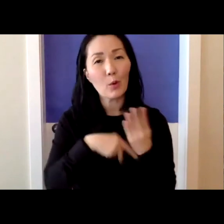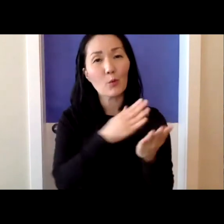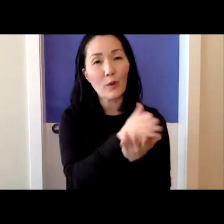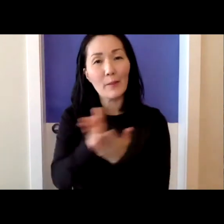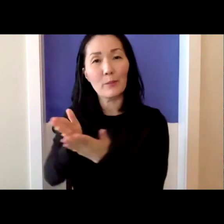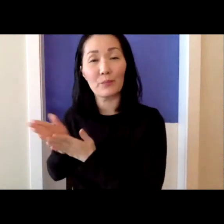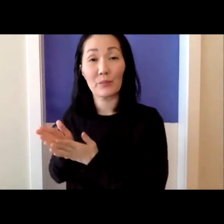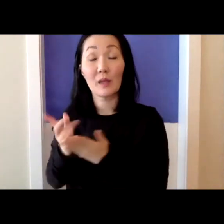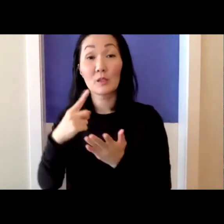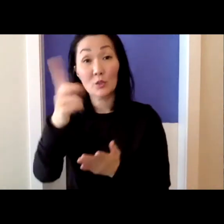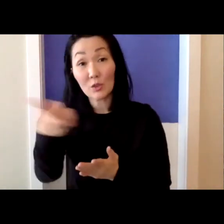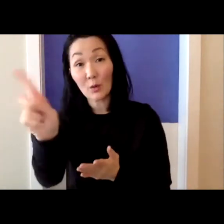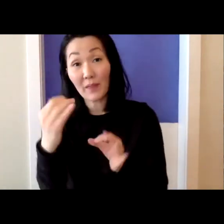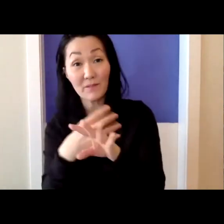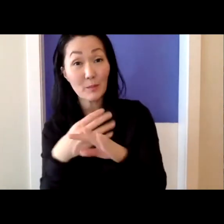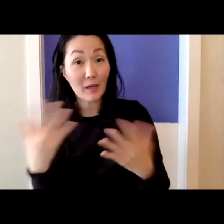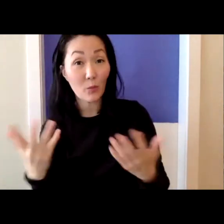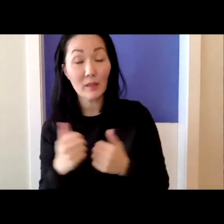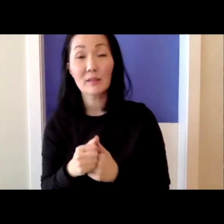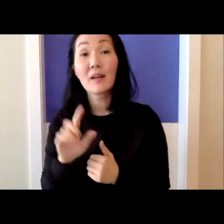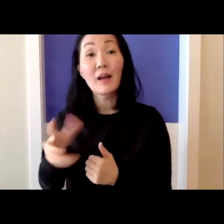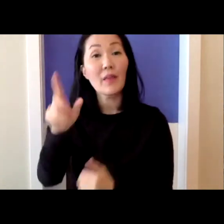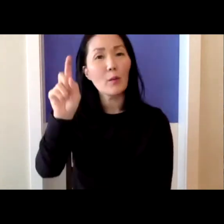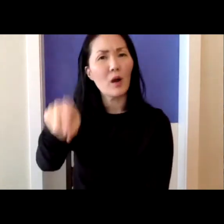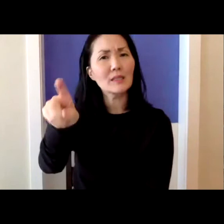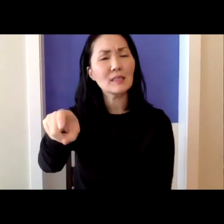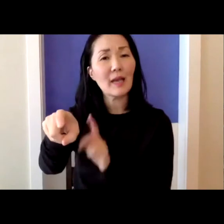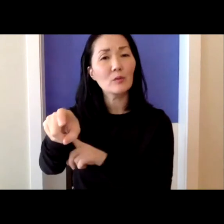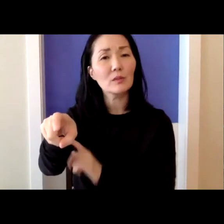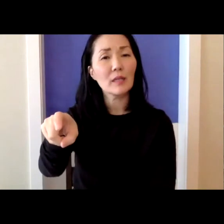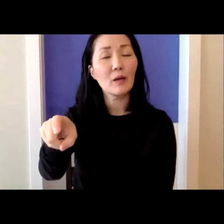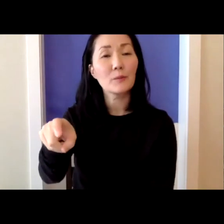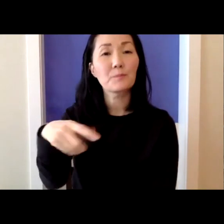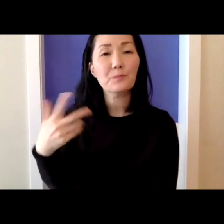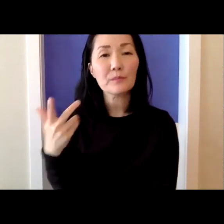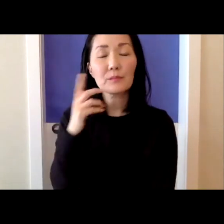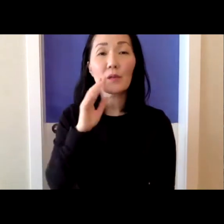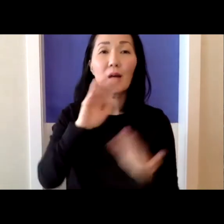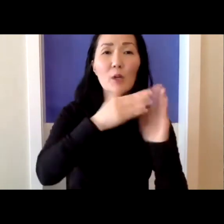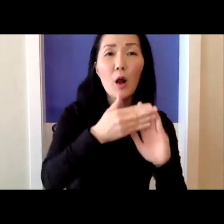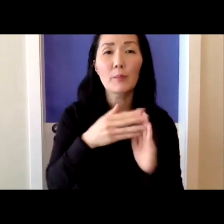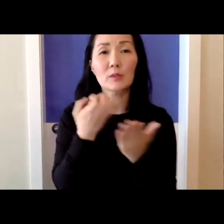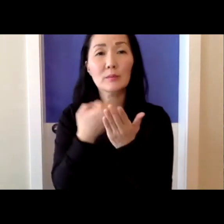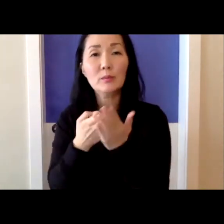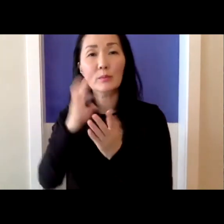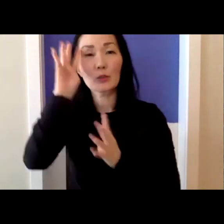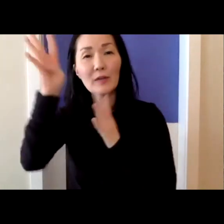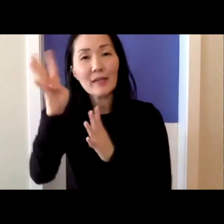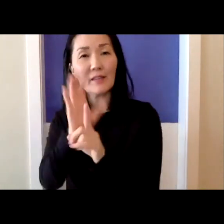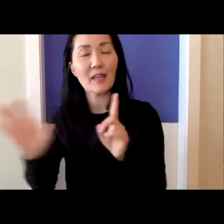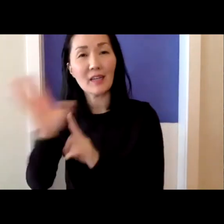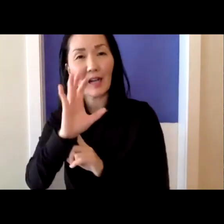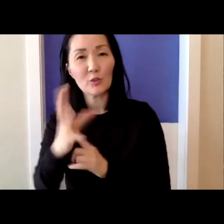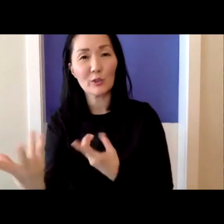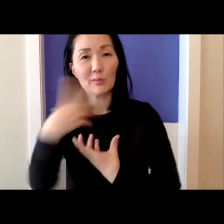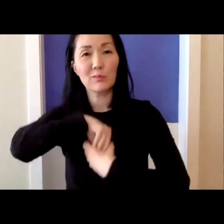say? Well, they wanted a downtown that was a 24 mashup of community, commerce, creativity, and culture. And just to